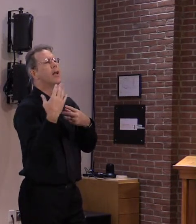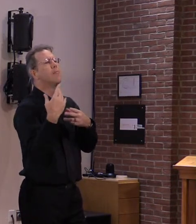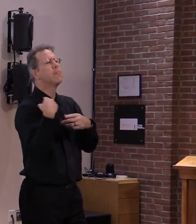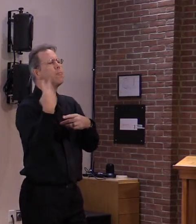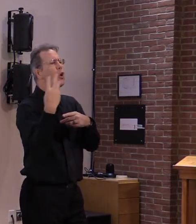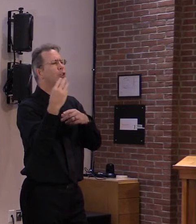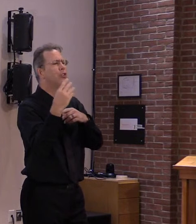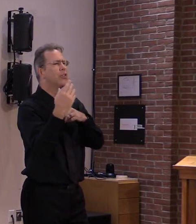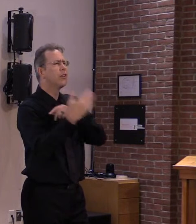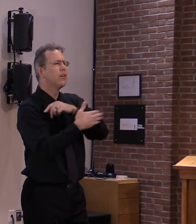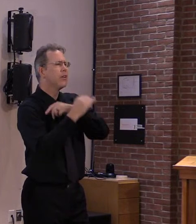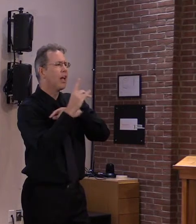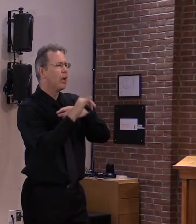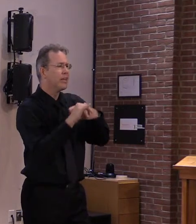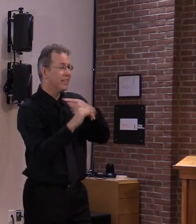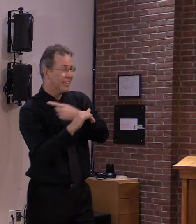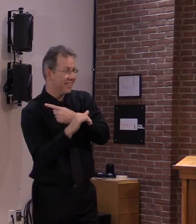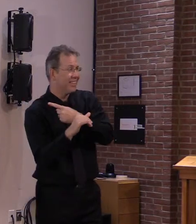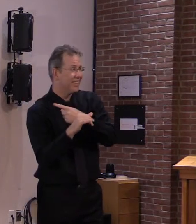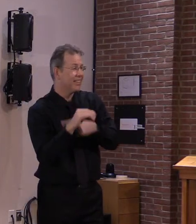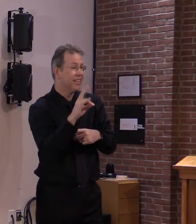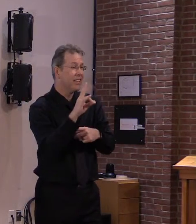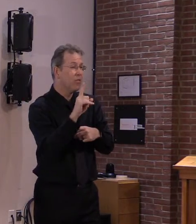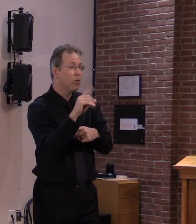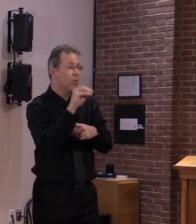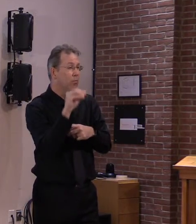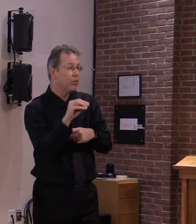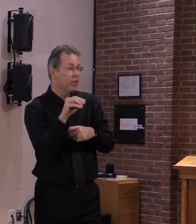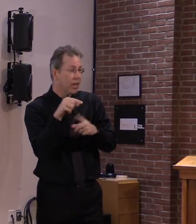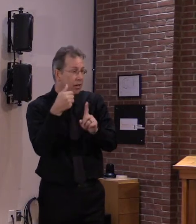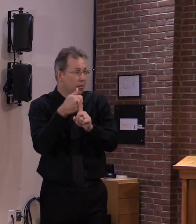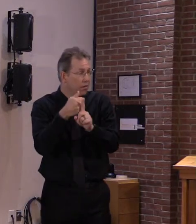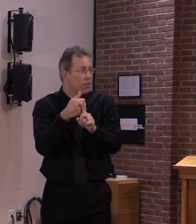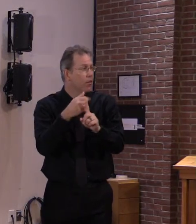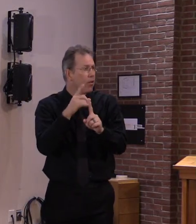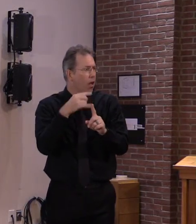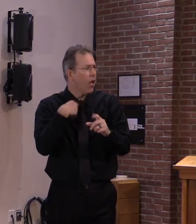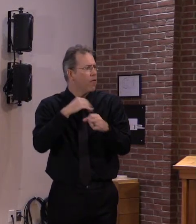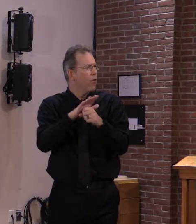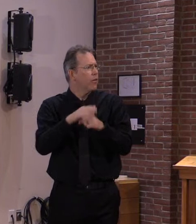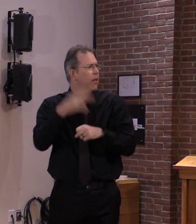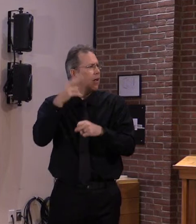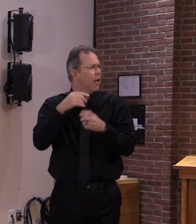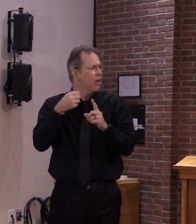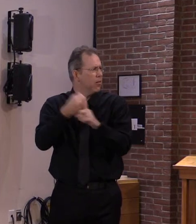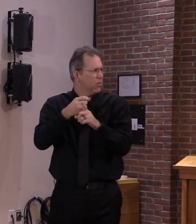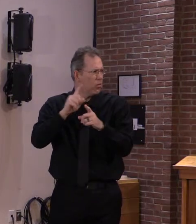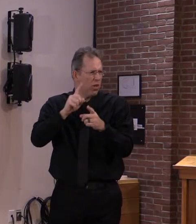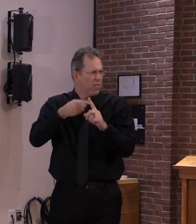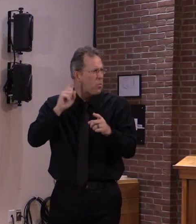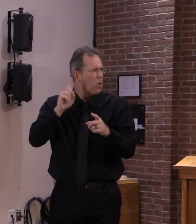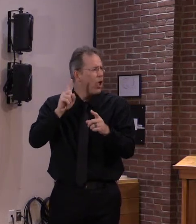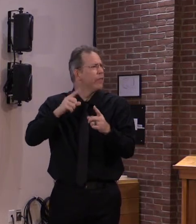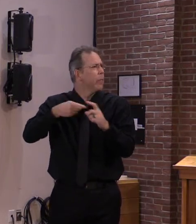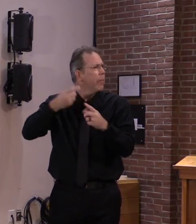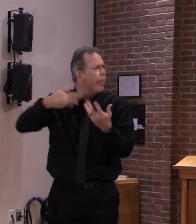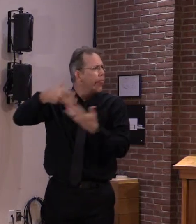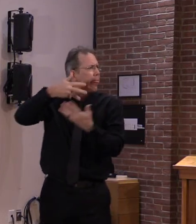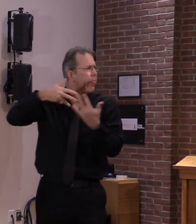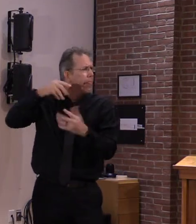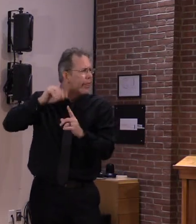coming back on Wednesday the 25th. A final note, we have added some additional